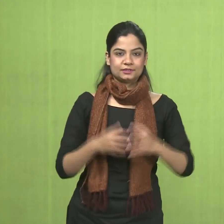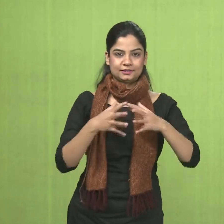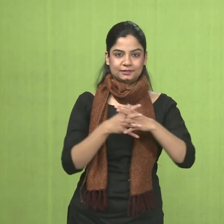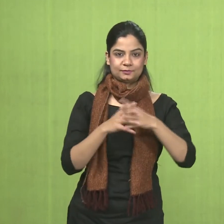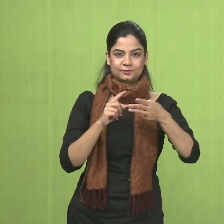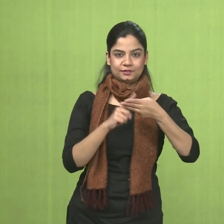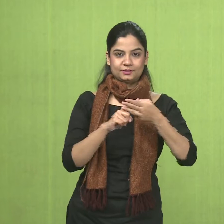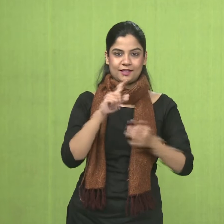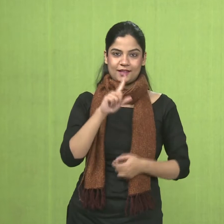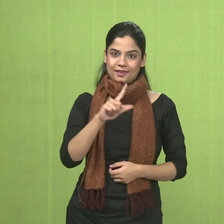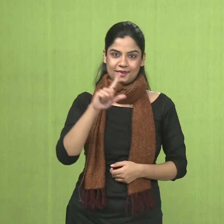Well tailored.